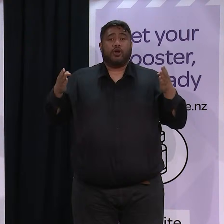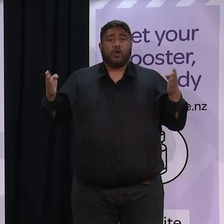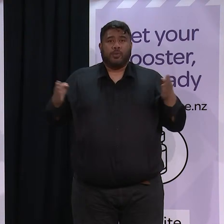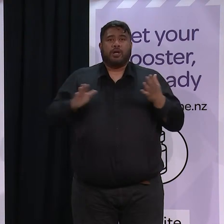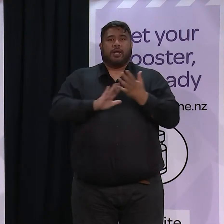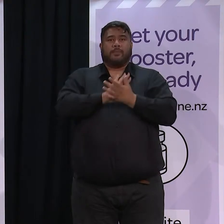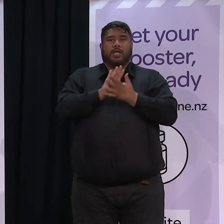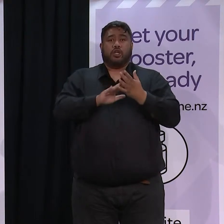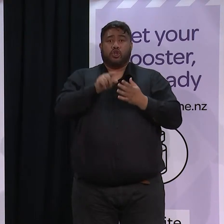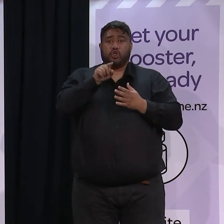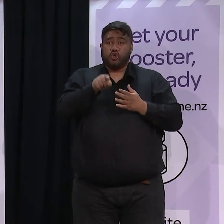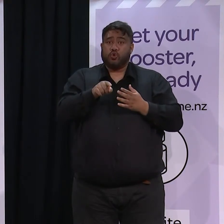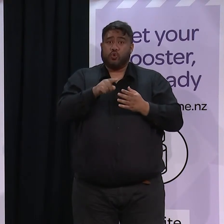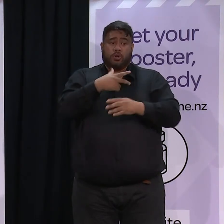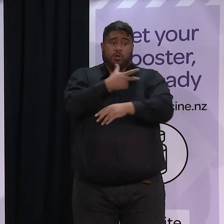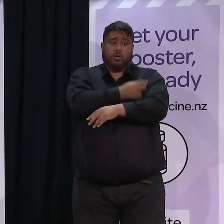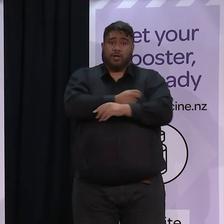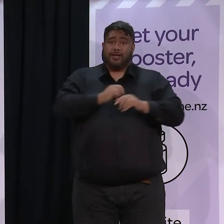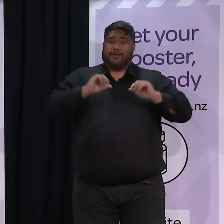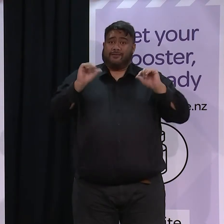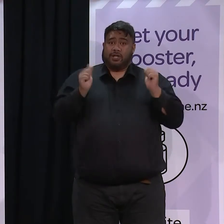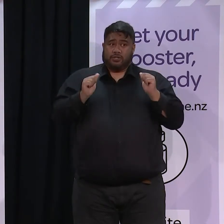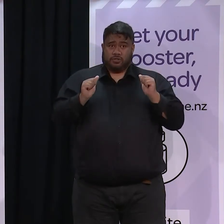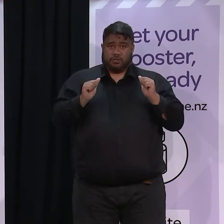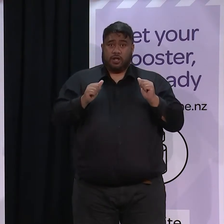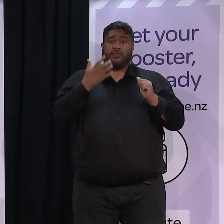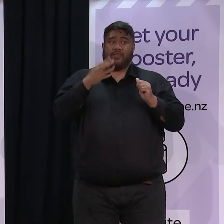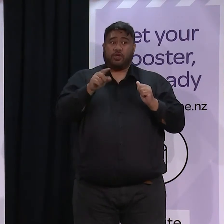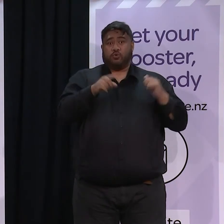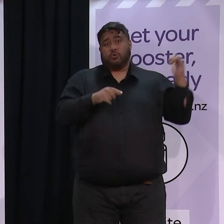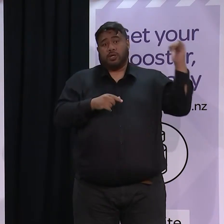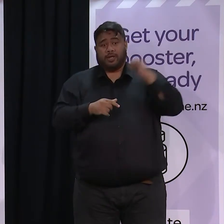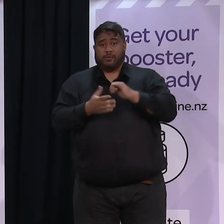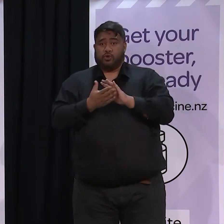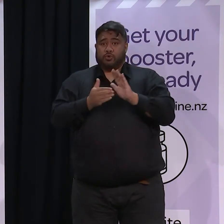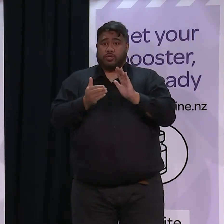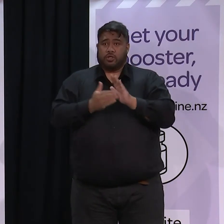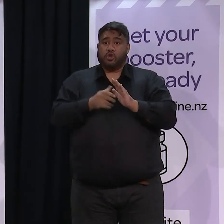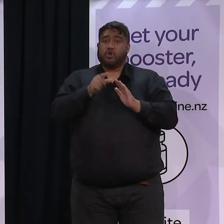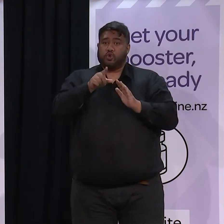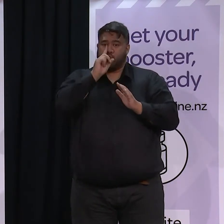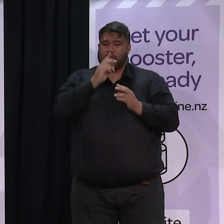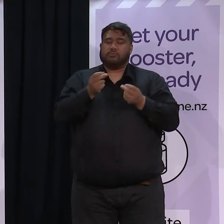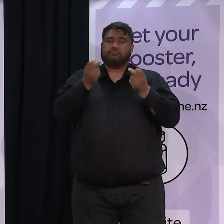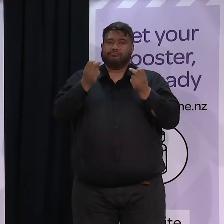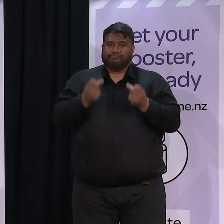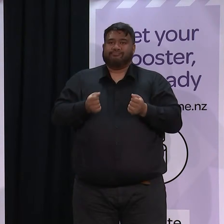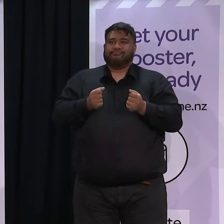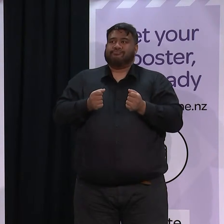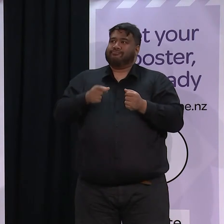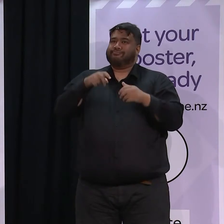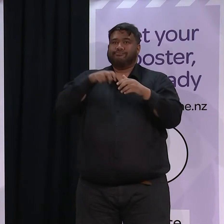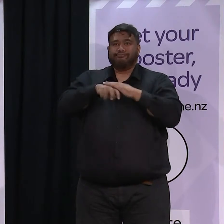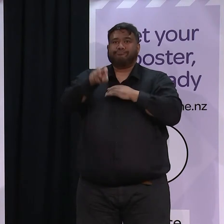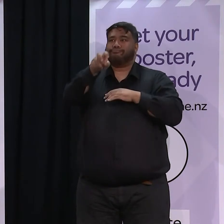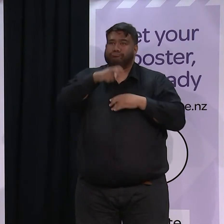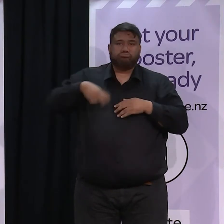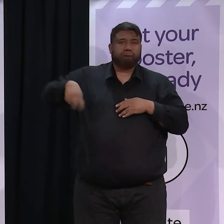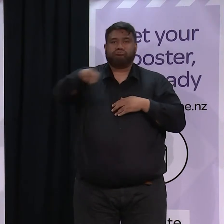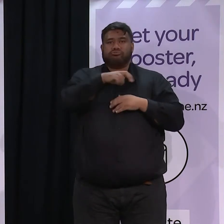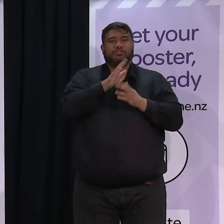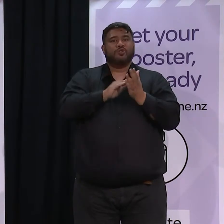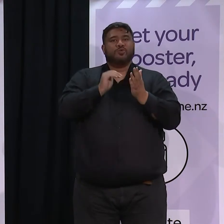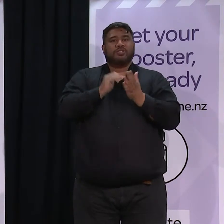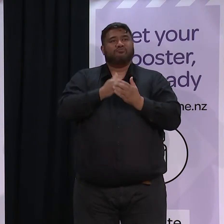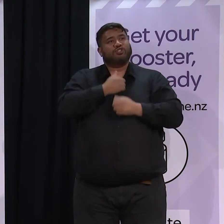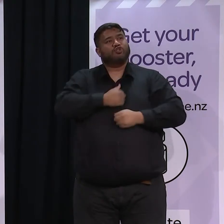who test negative on arrival with a rapid antigen test will be able to immediately enjoy New Zealand and all it has